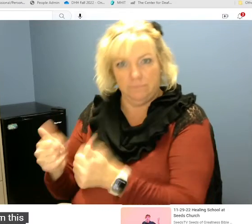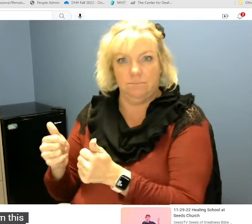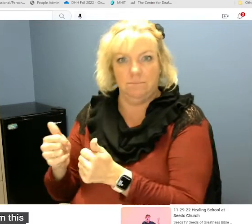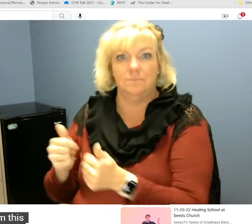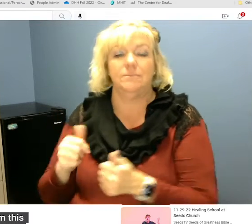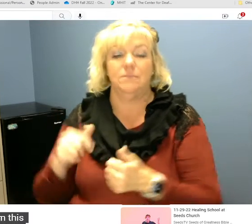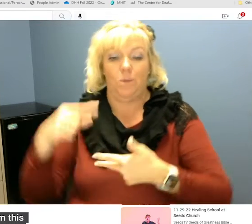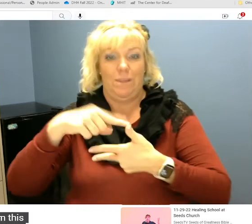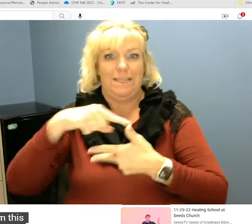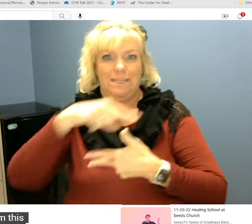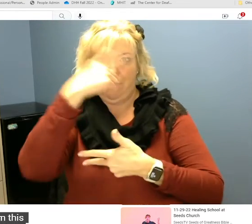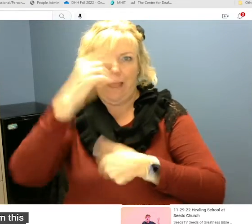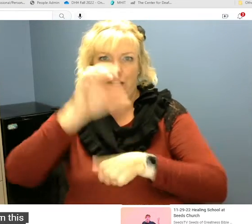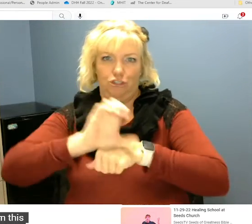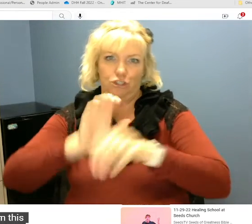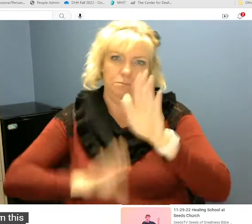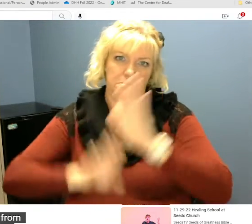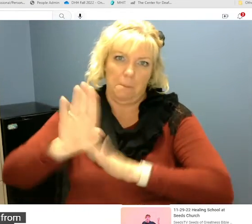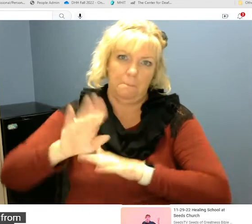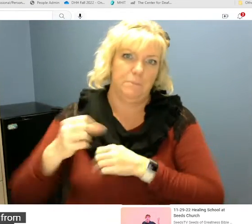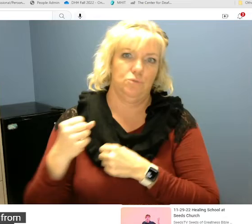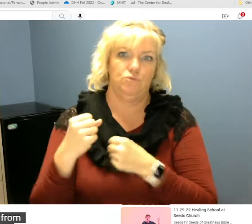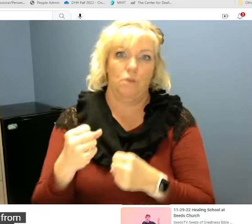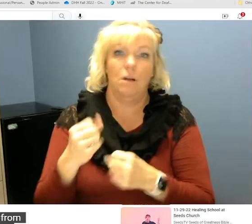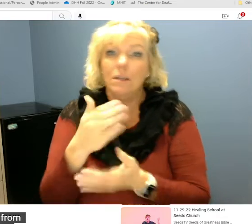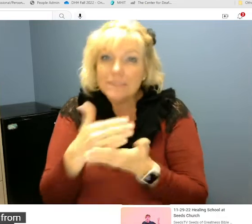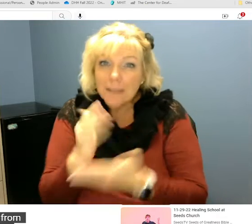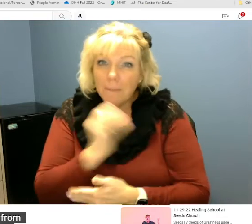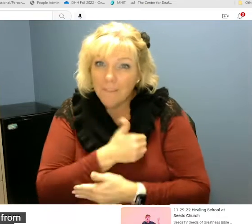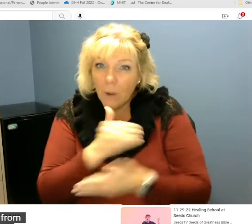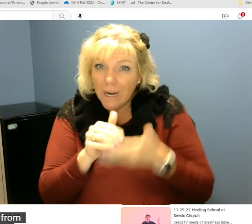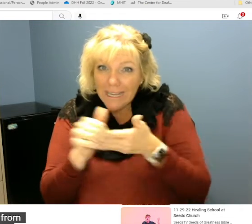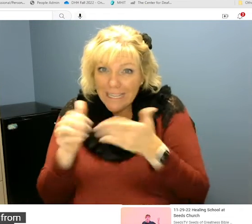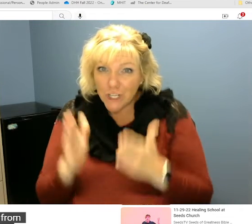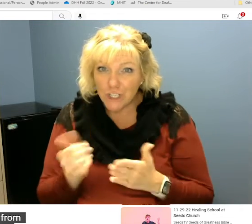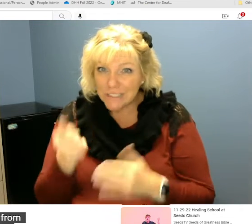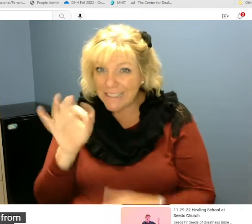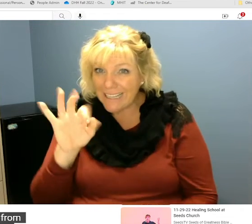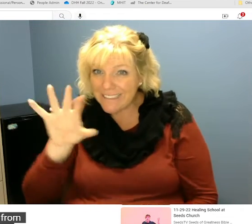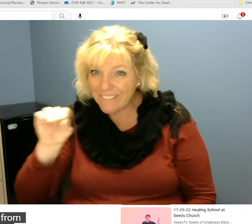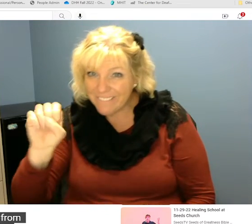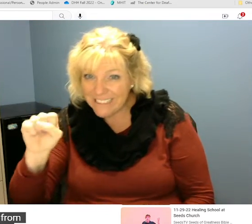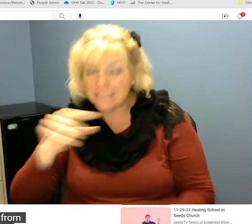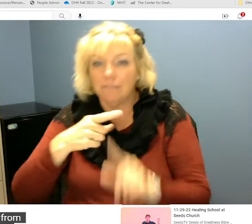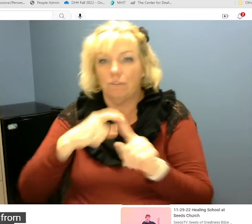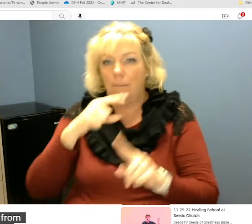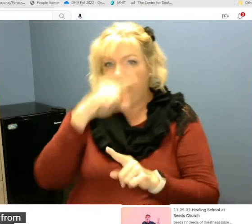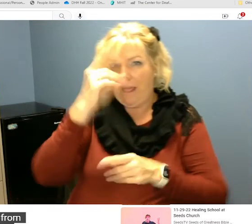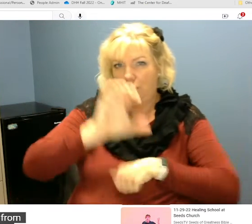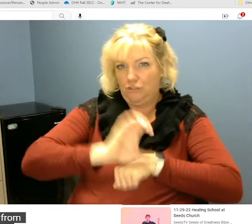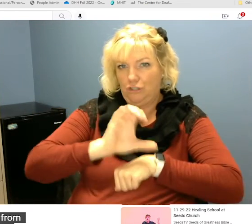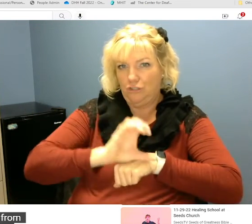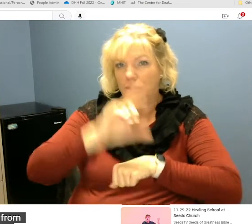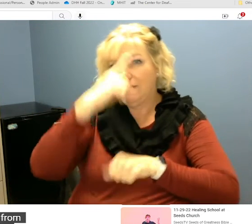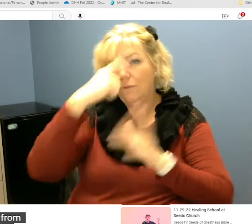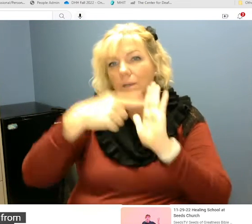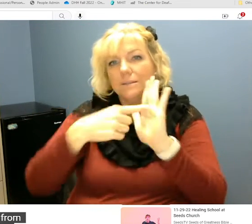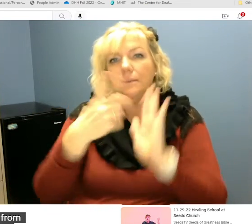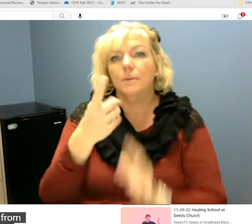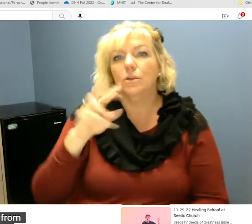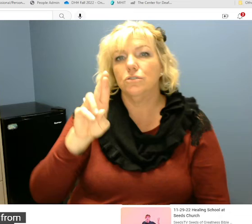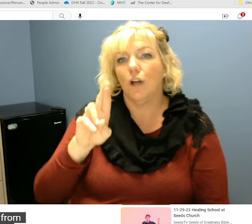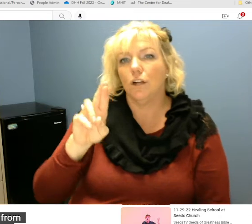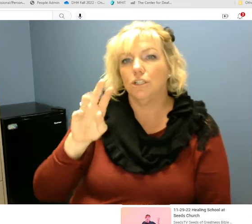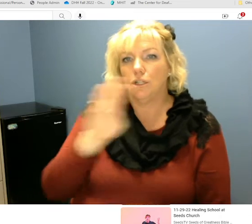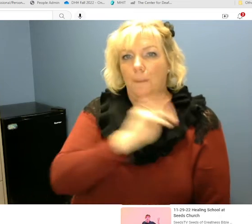period, right? And some of the leaders that we're going to have in the 1950s will come from that church, like Dr. Martin